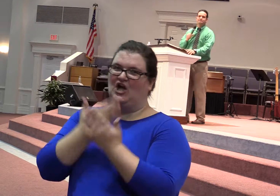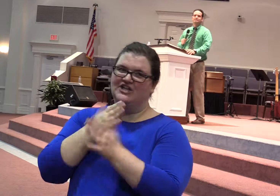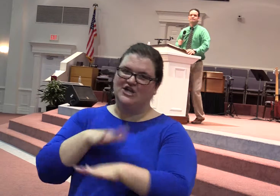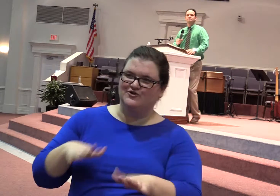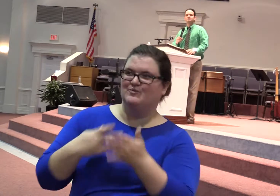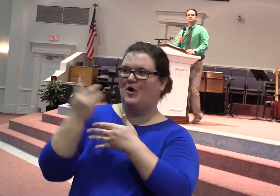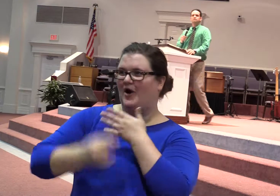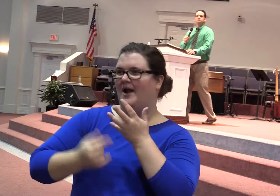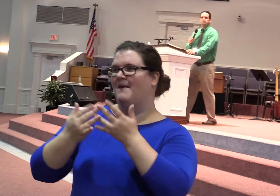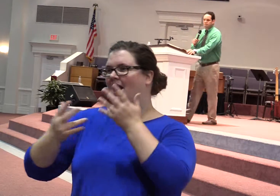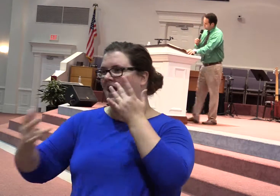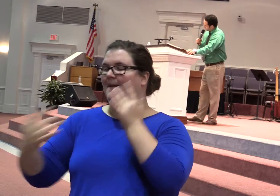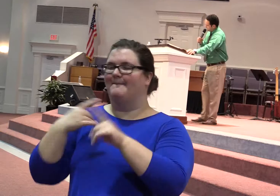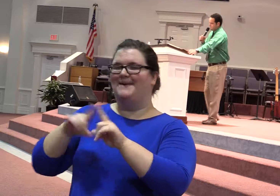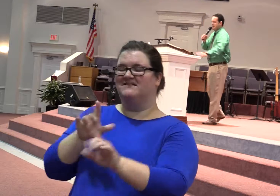doctrine.